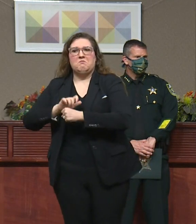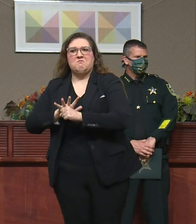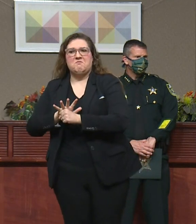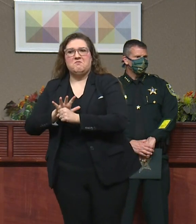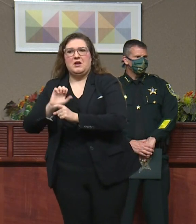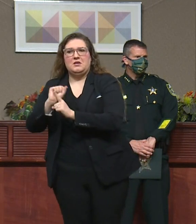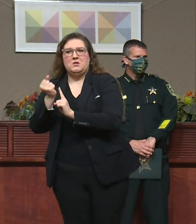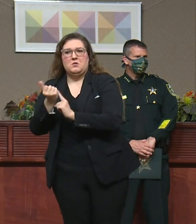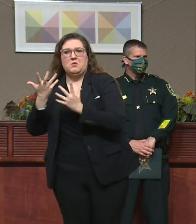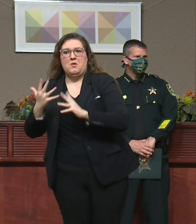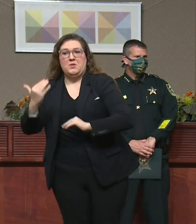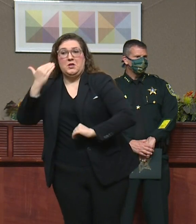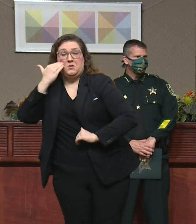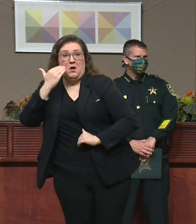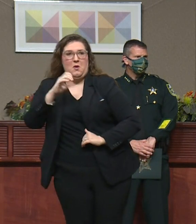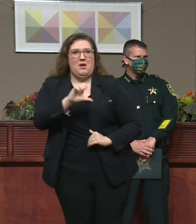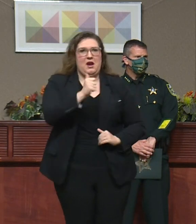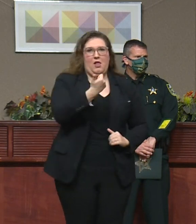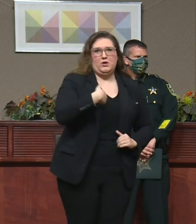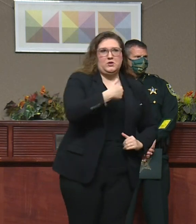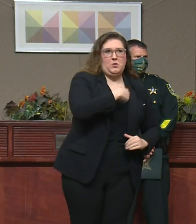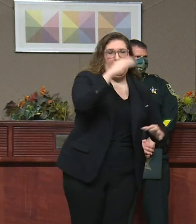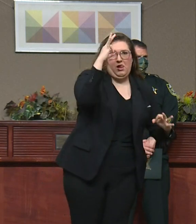is 0.7.